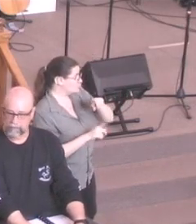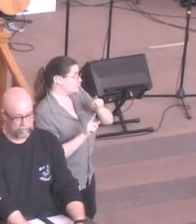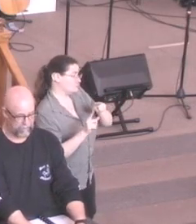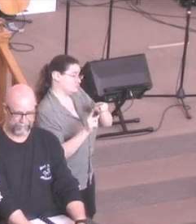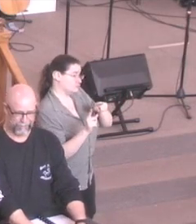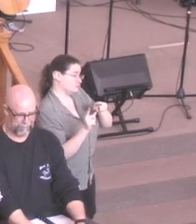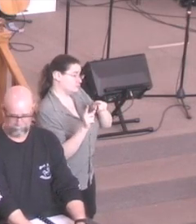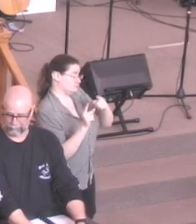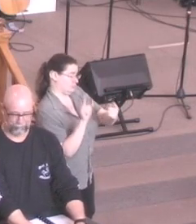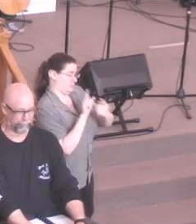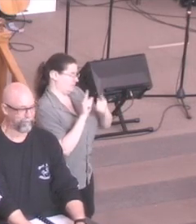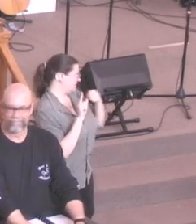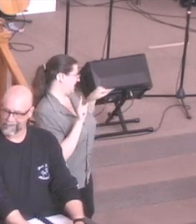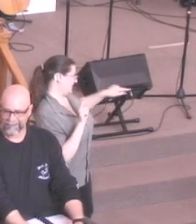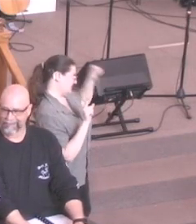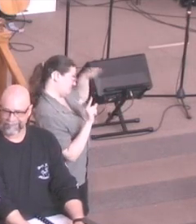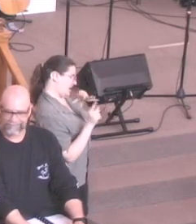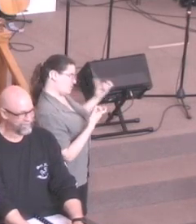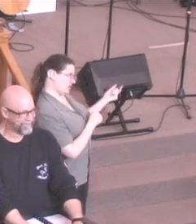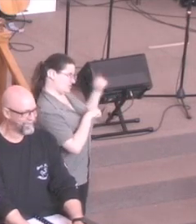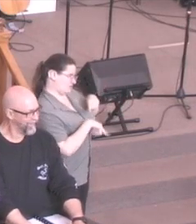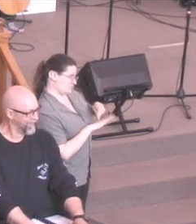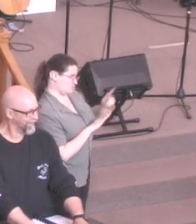program. I said, hey,